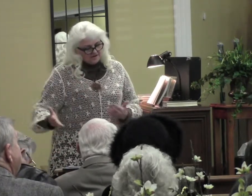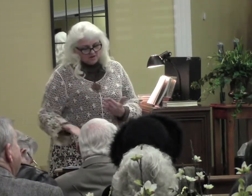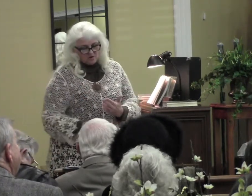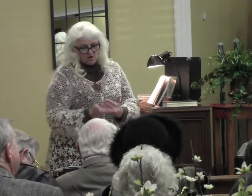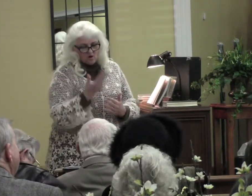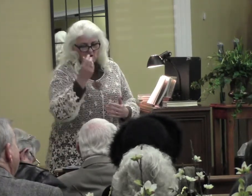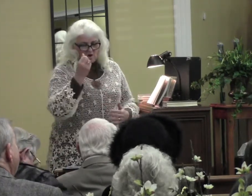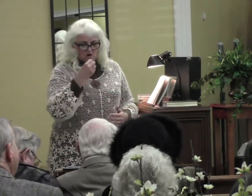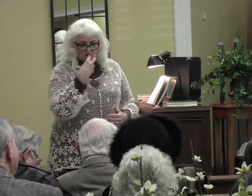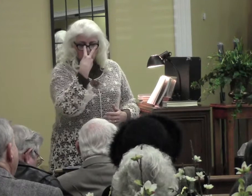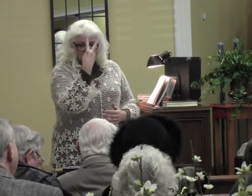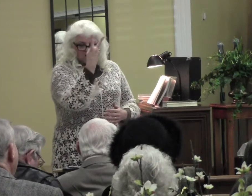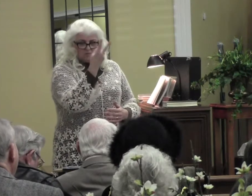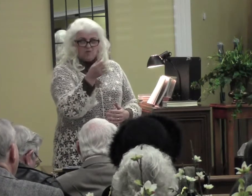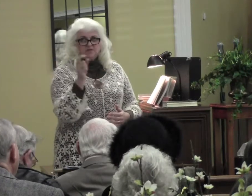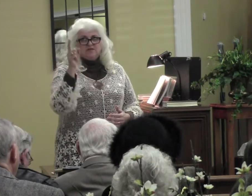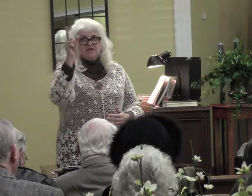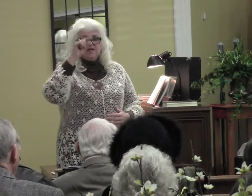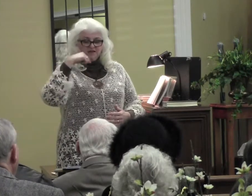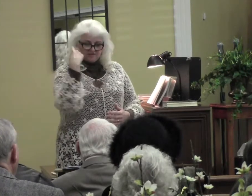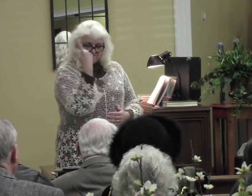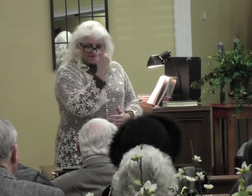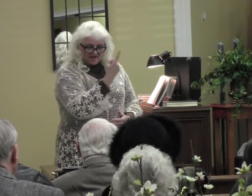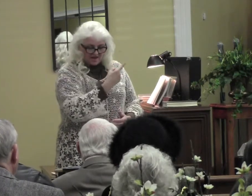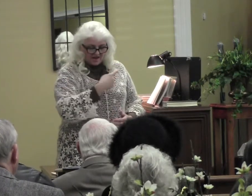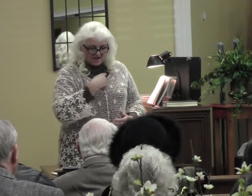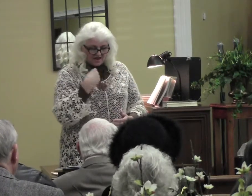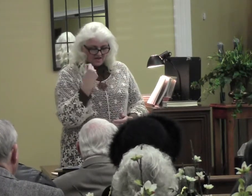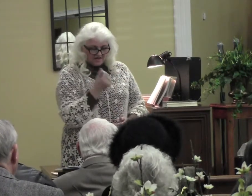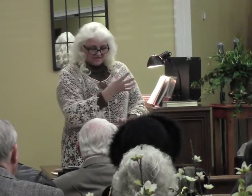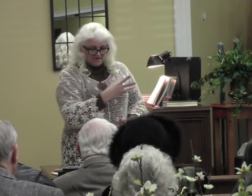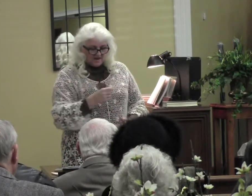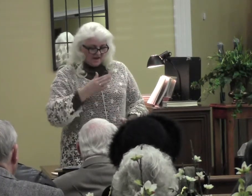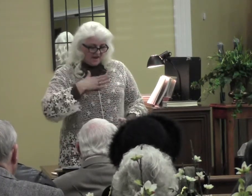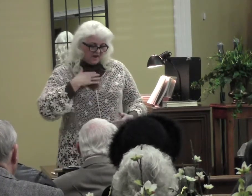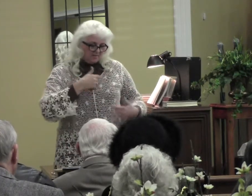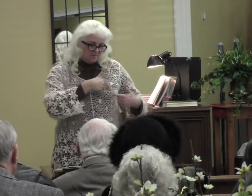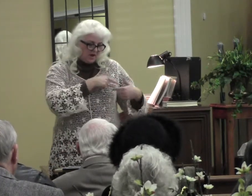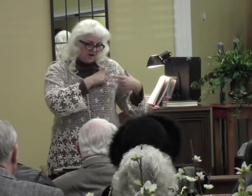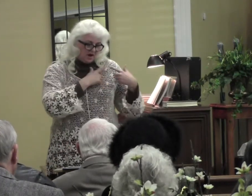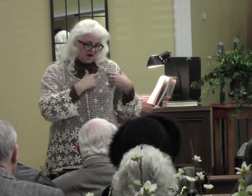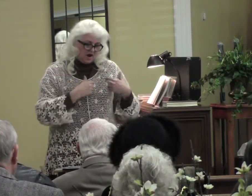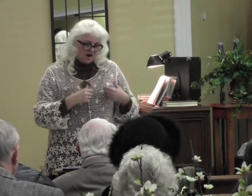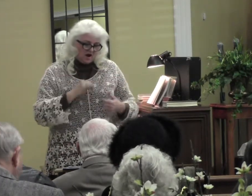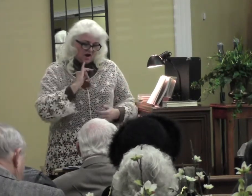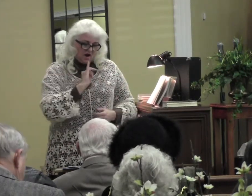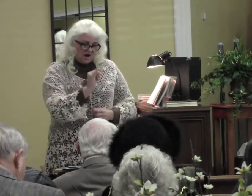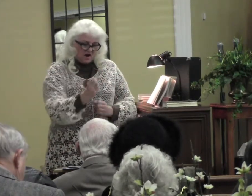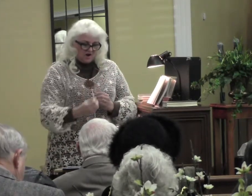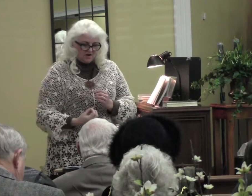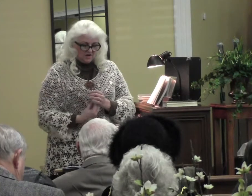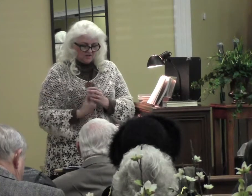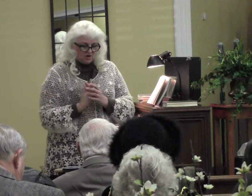can almost see His face. And my heart is